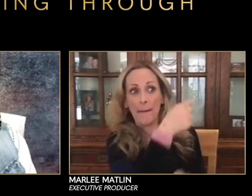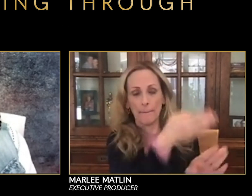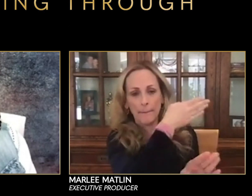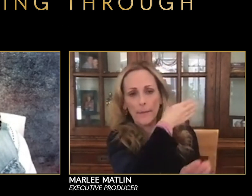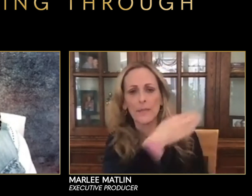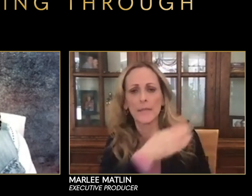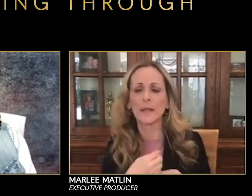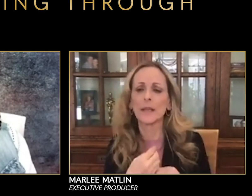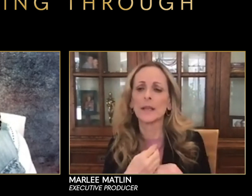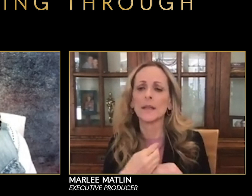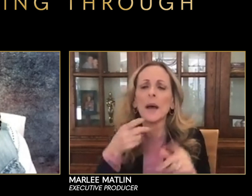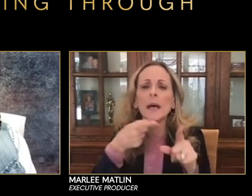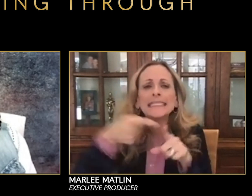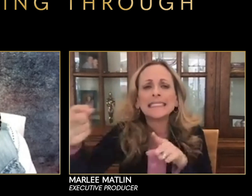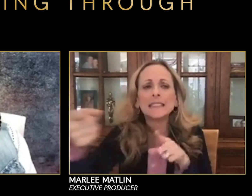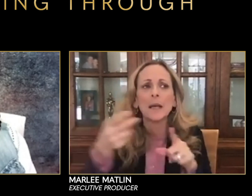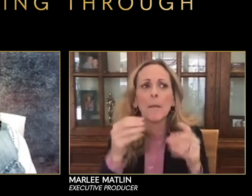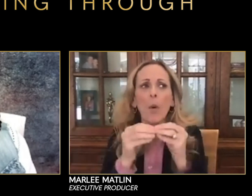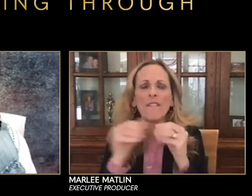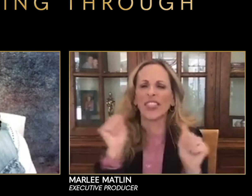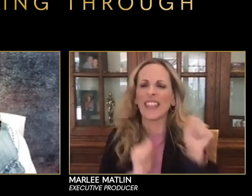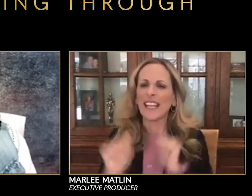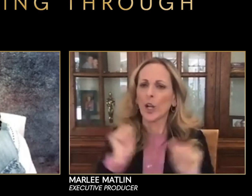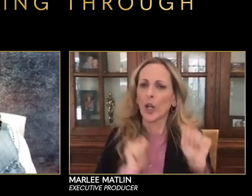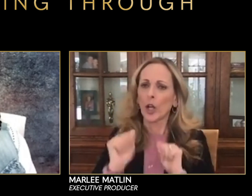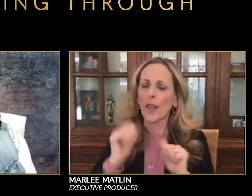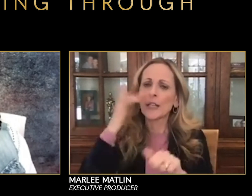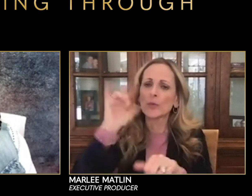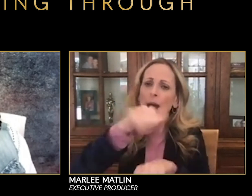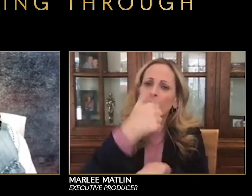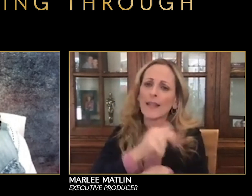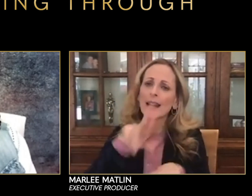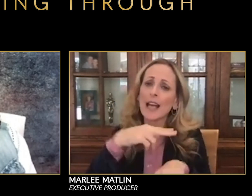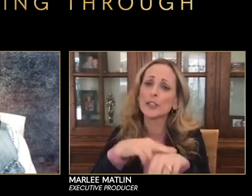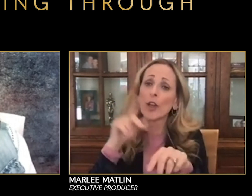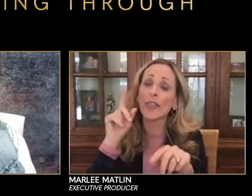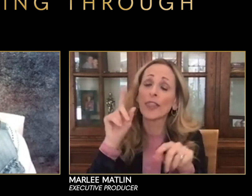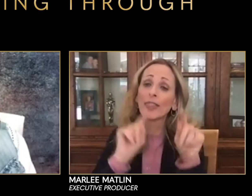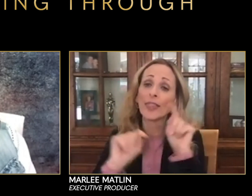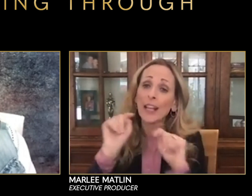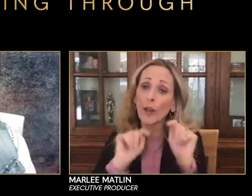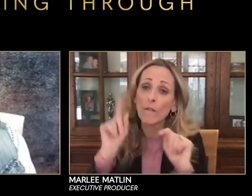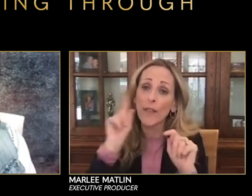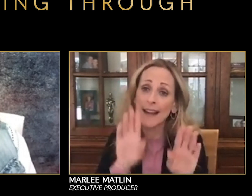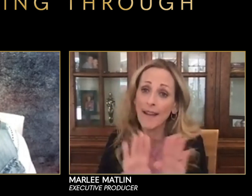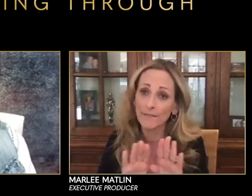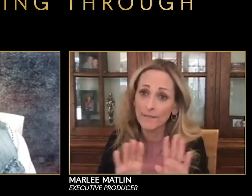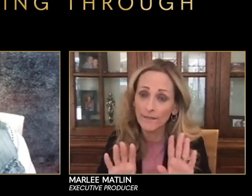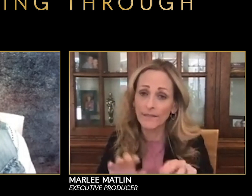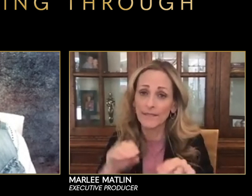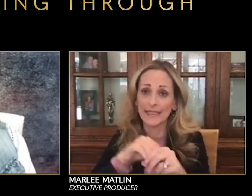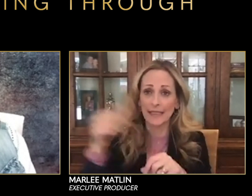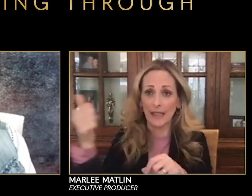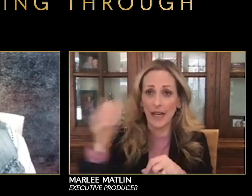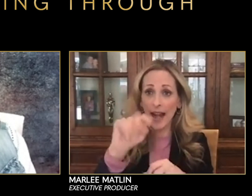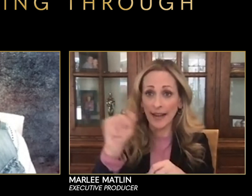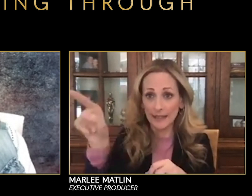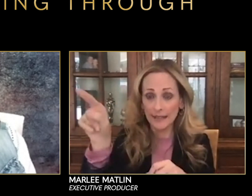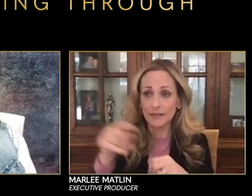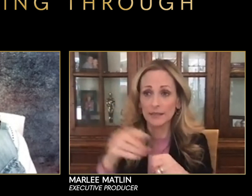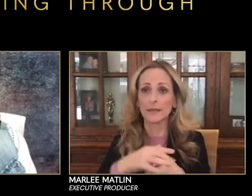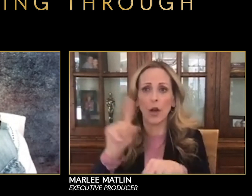and before them. But they tended to focus on theater through the National Theater of the